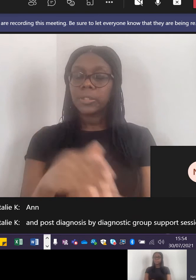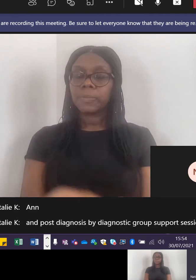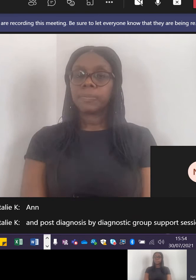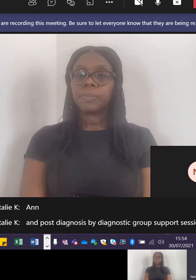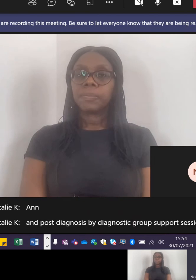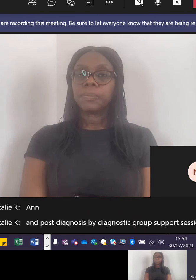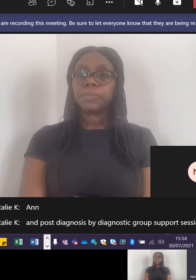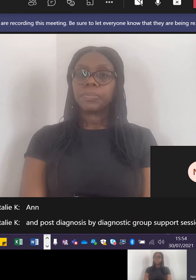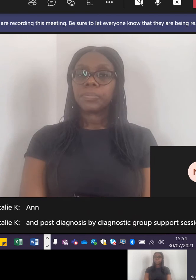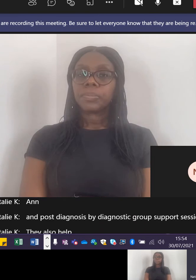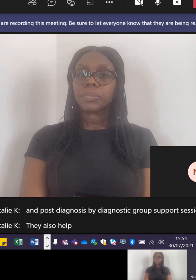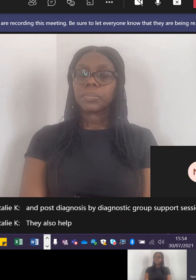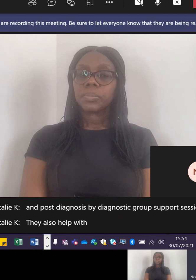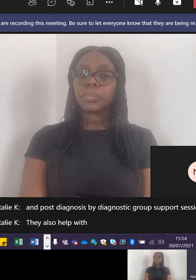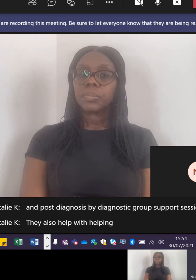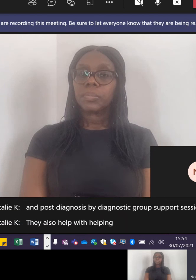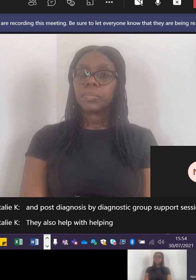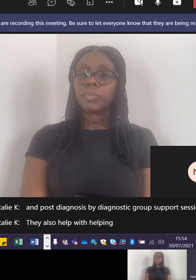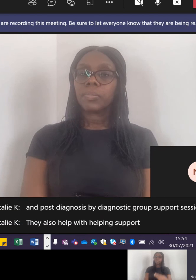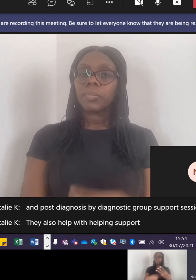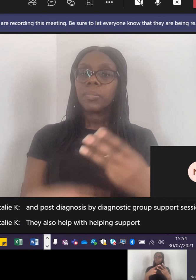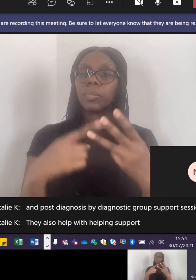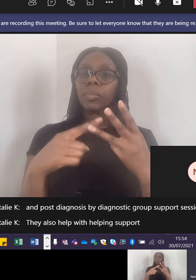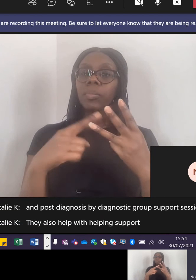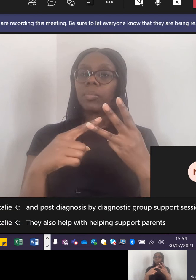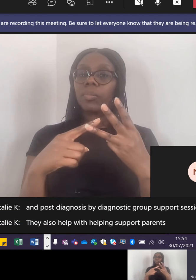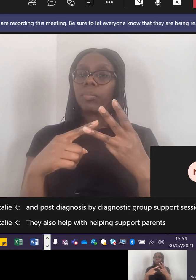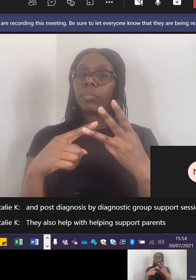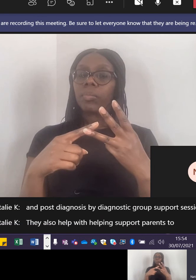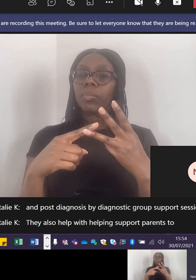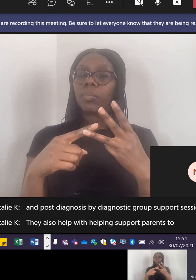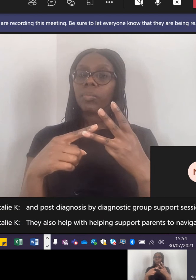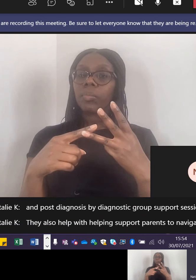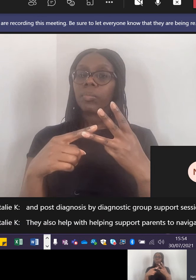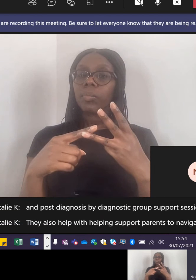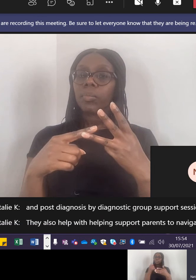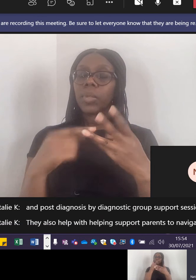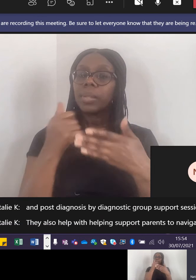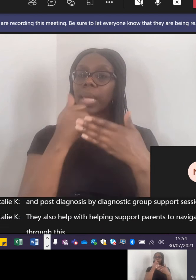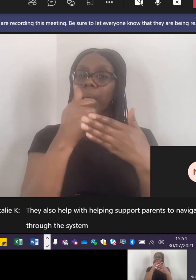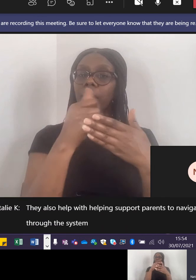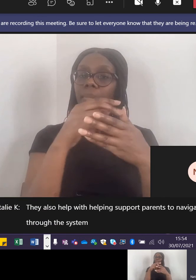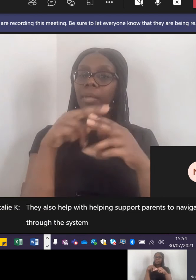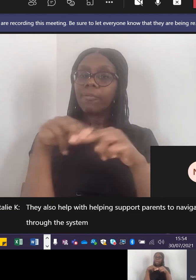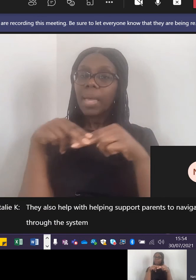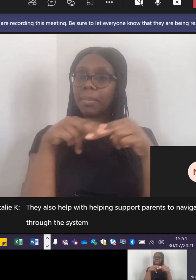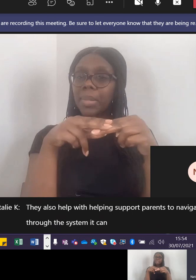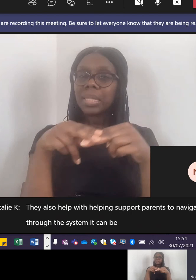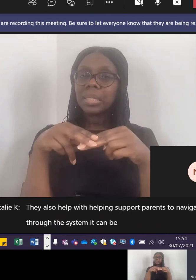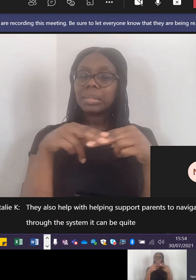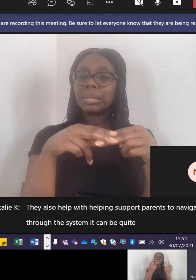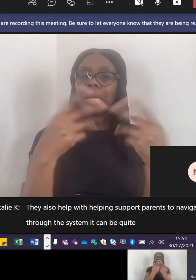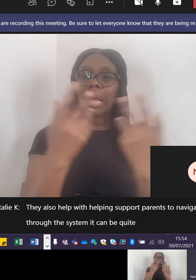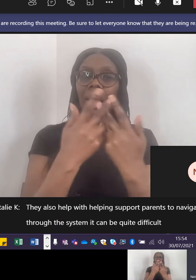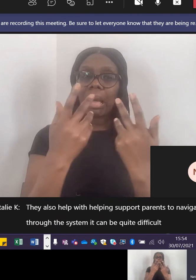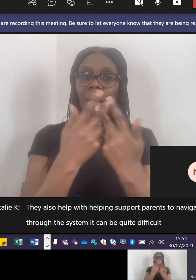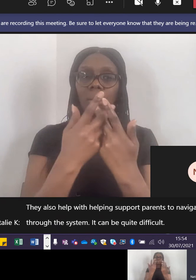They also help with helping support parents to navigate through the system. It can be quite